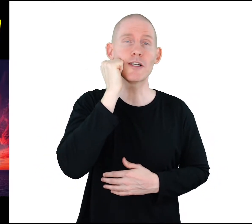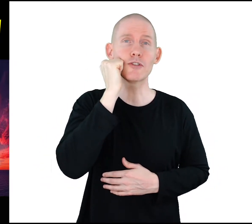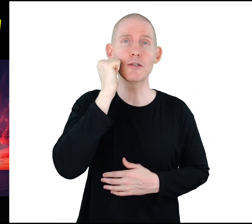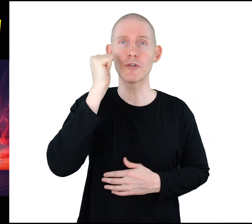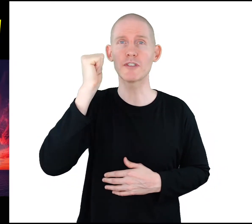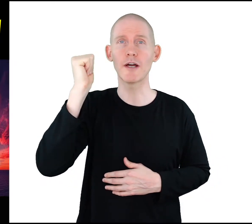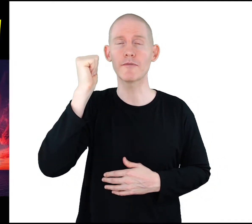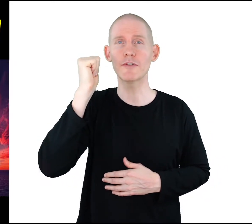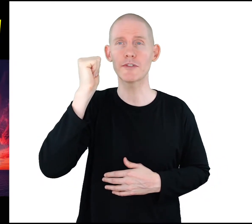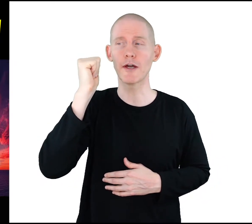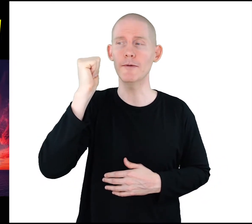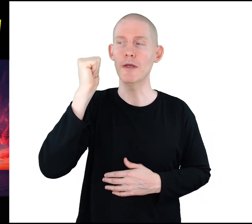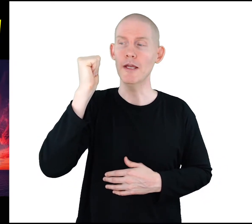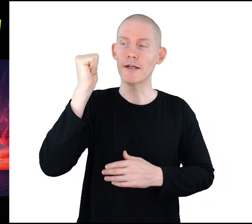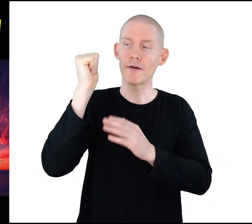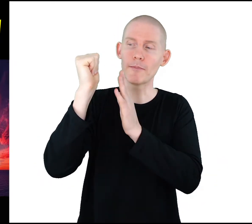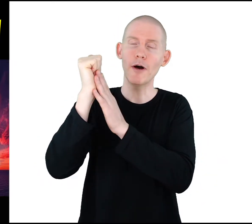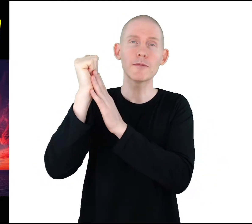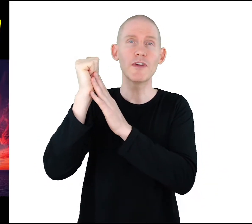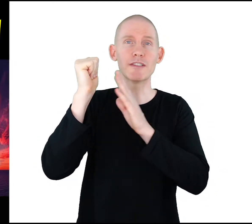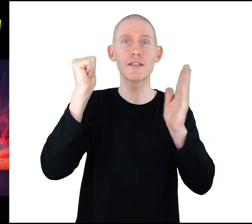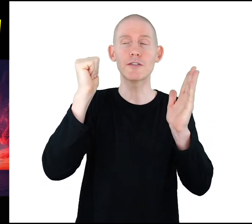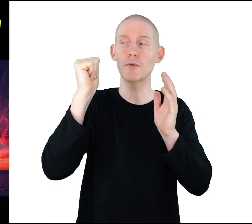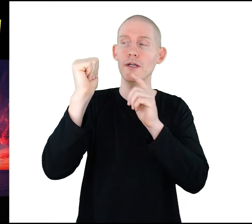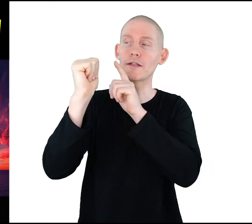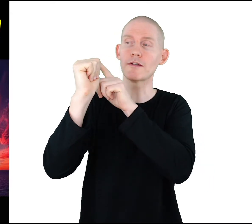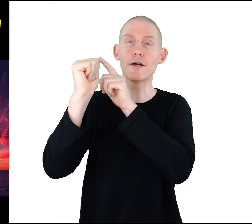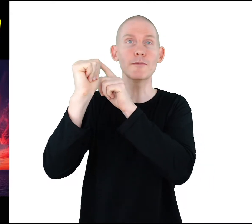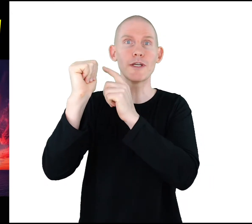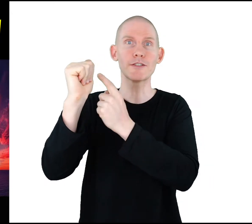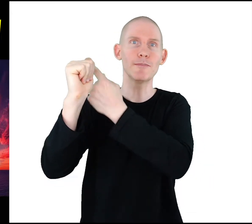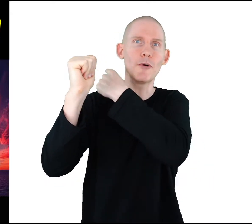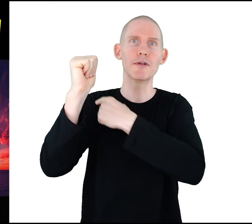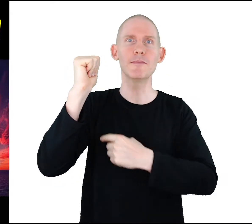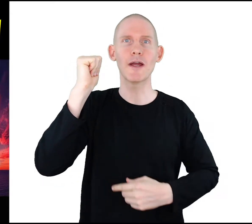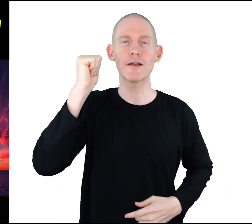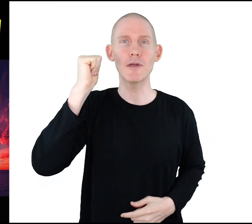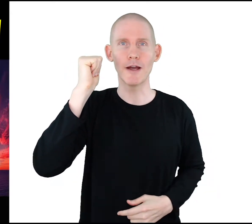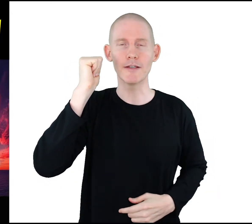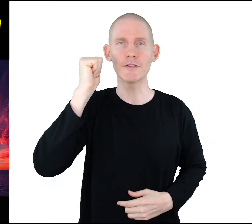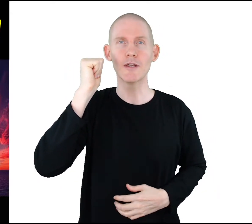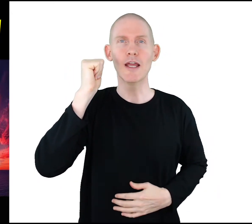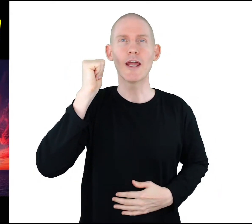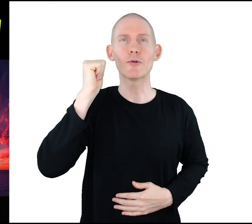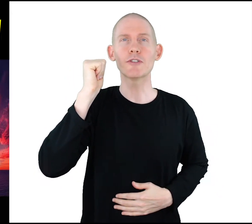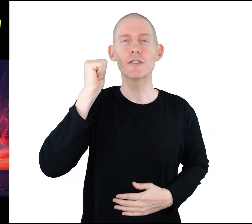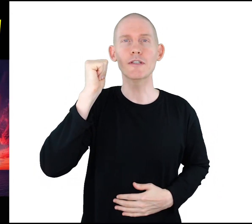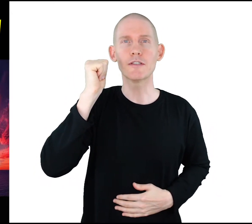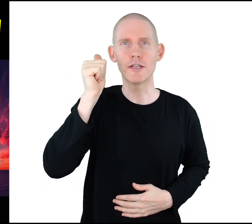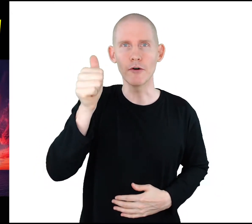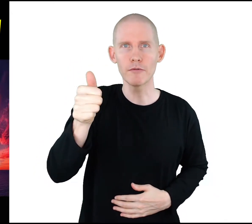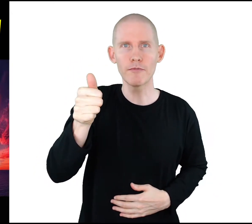touching, we're just off to the side. Now the palm's facing this way, the thumb's actually pointing back behind us, and we're just going to tilt